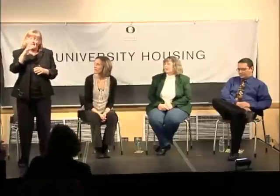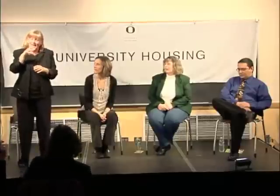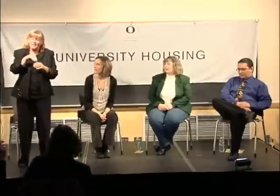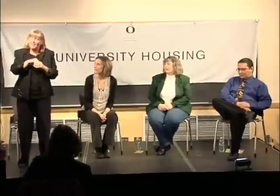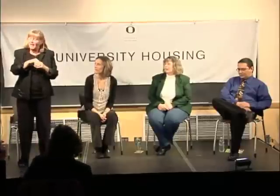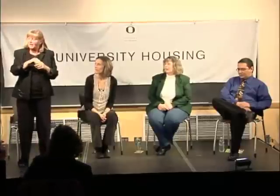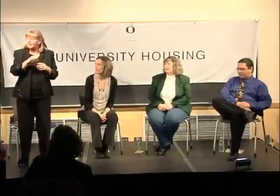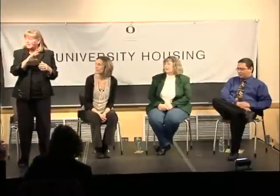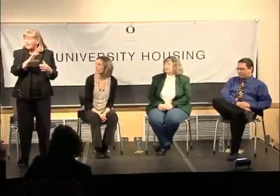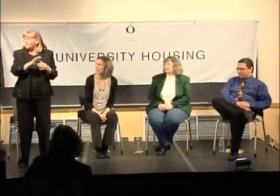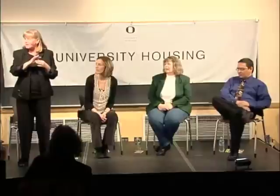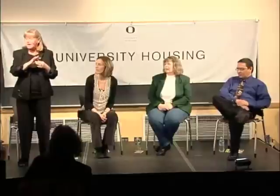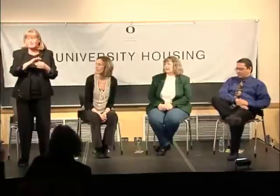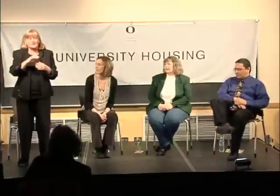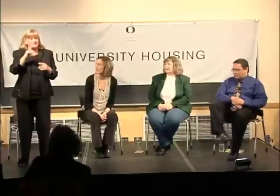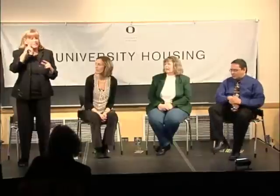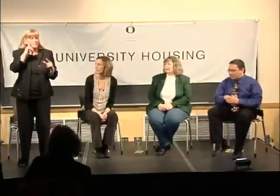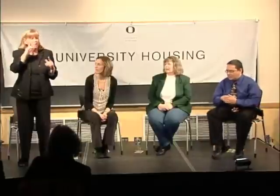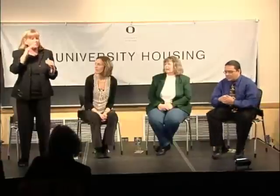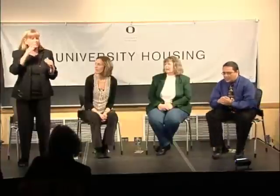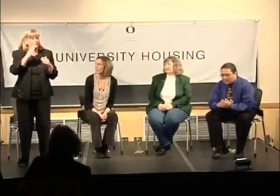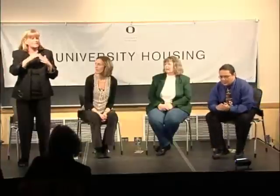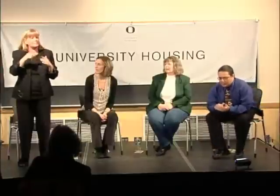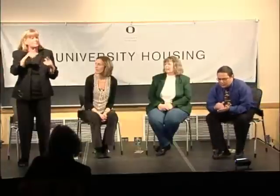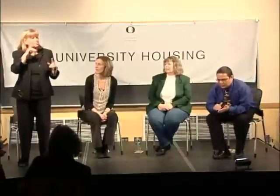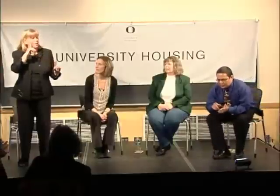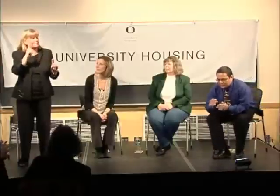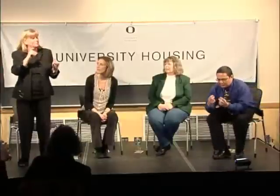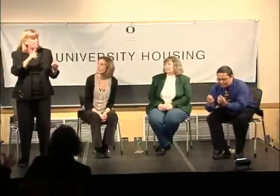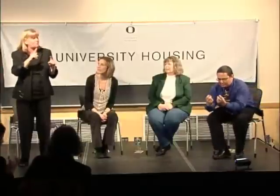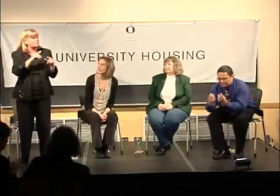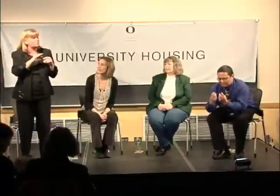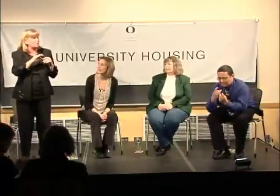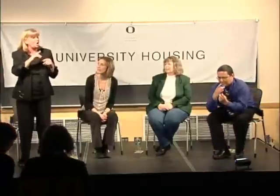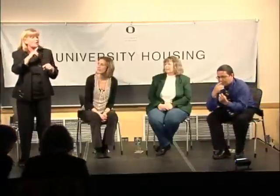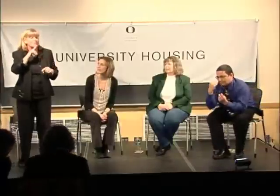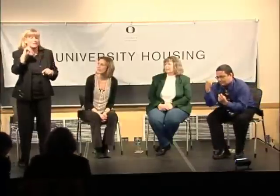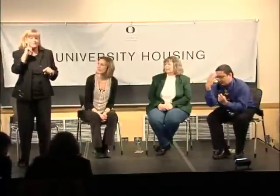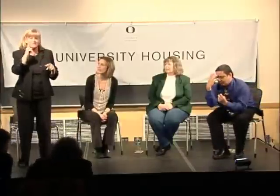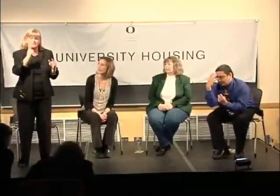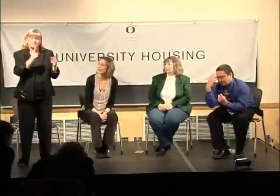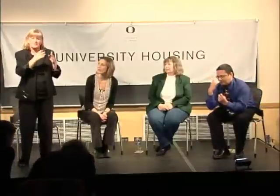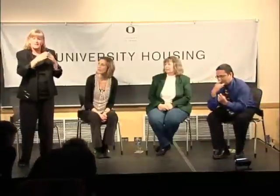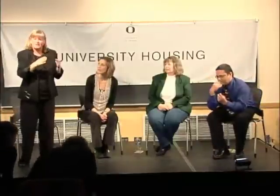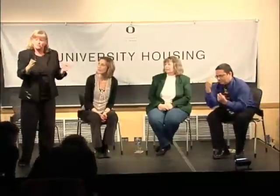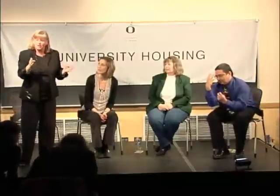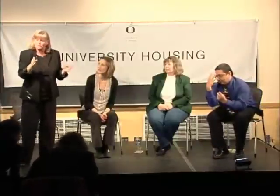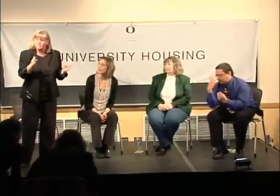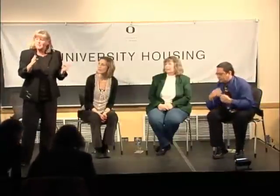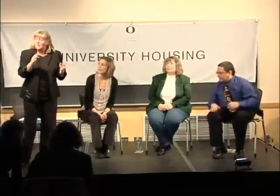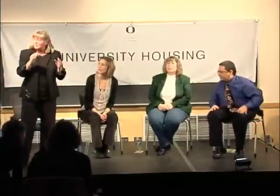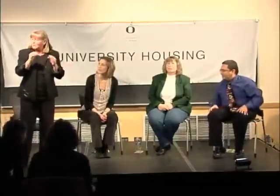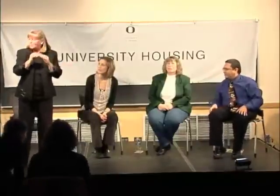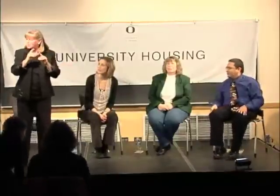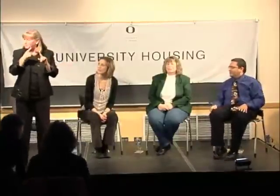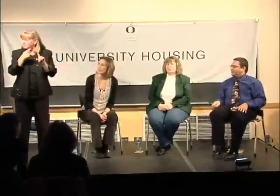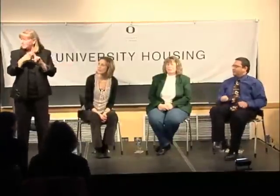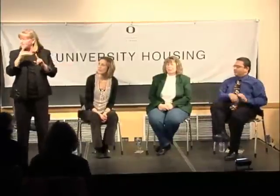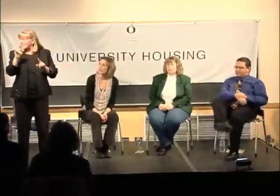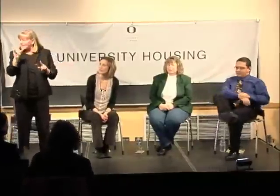In that kind of context, I'm hopeful that some of you will have some questions regarding deafness in general. But more specifically, if